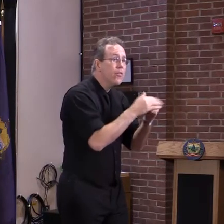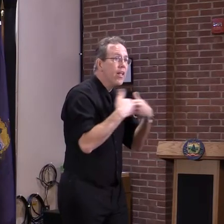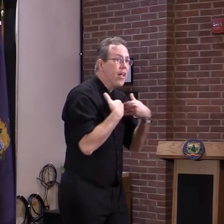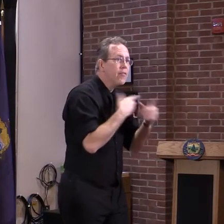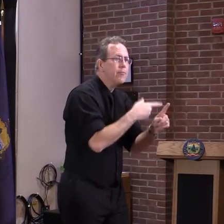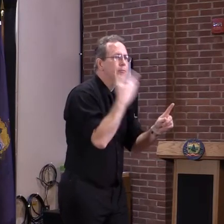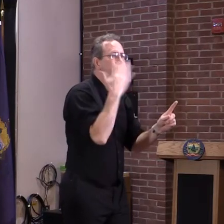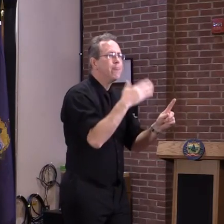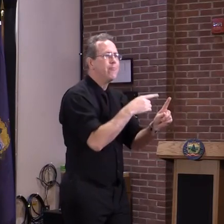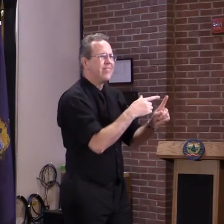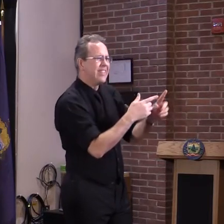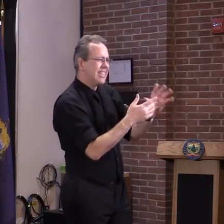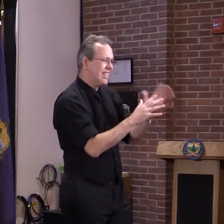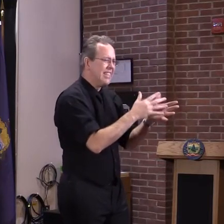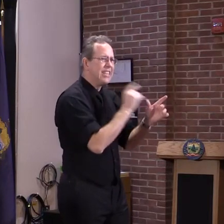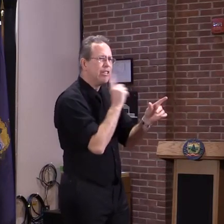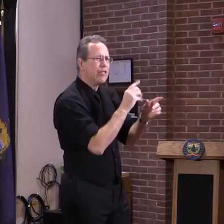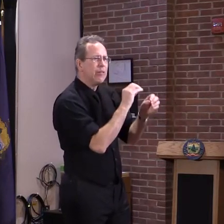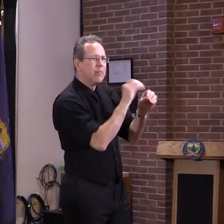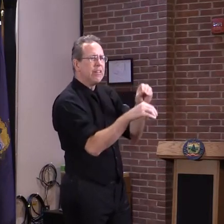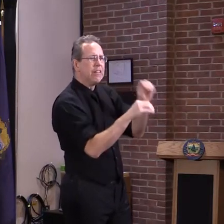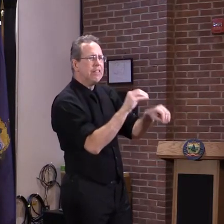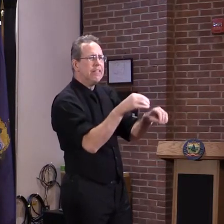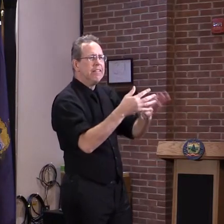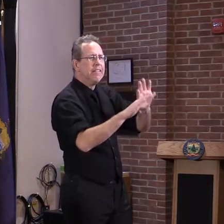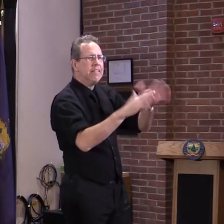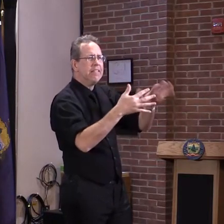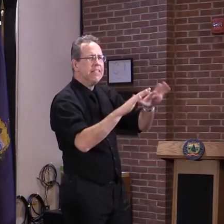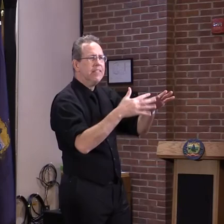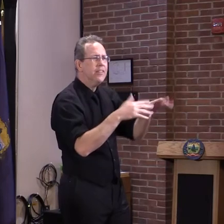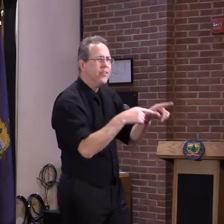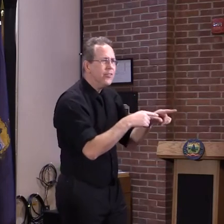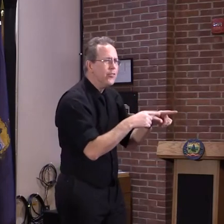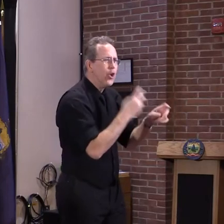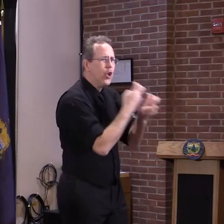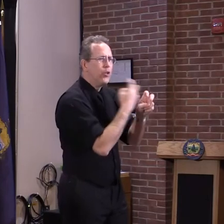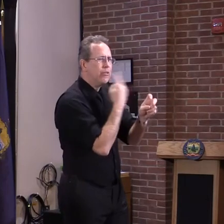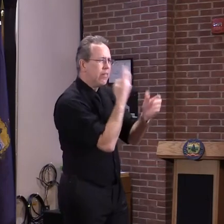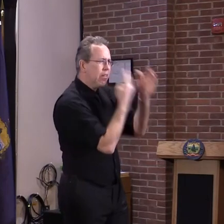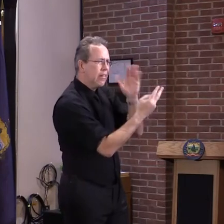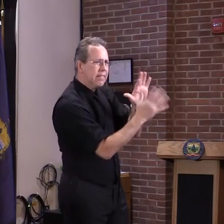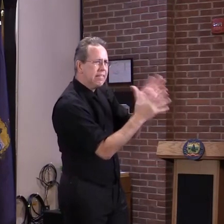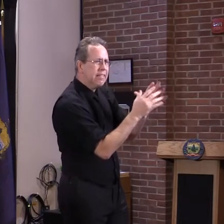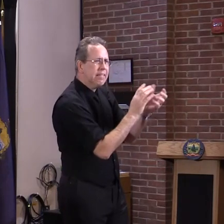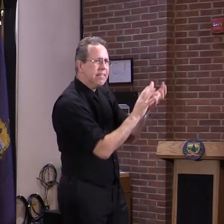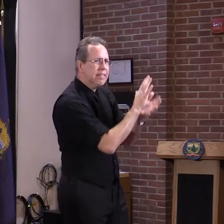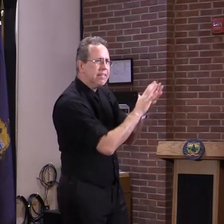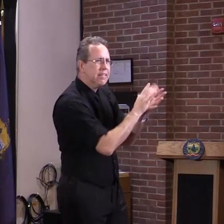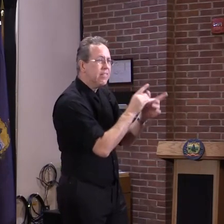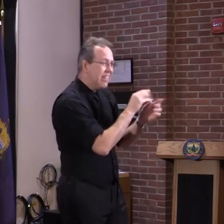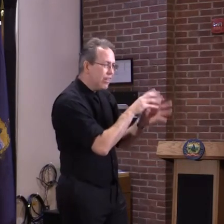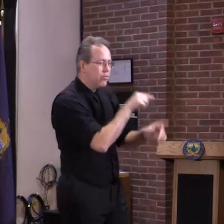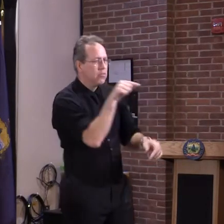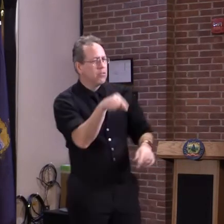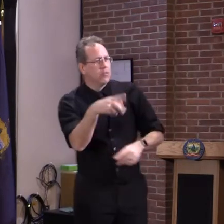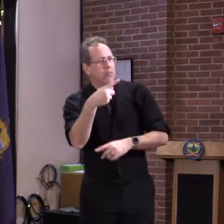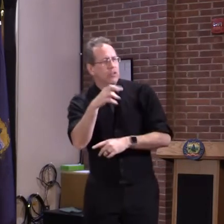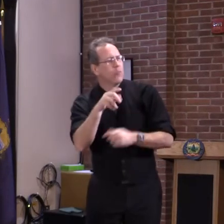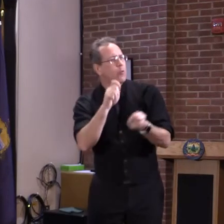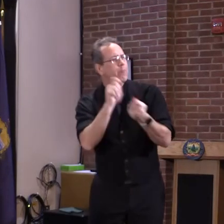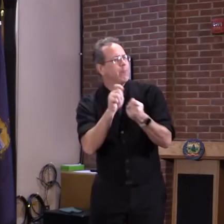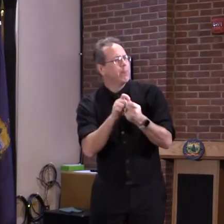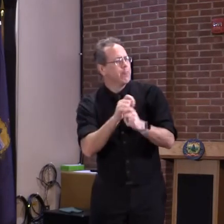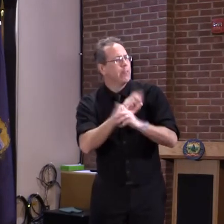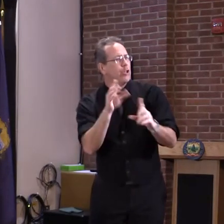rate, at least with the PCR tests that are done at the state sites and through the pharmacies, we know how many tests were